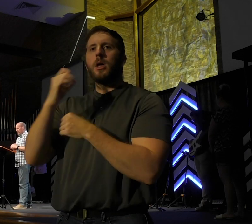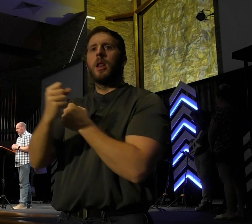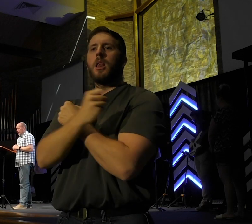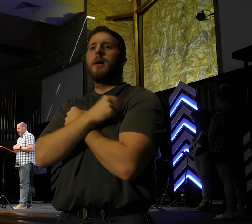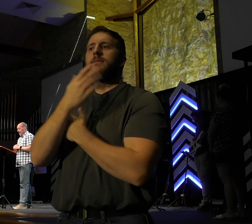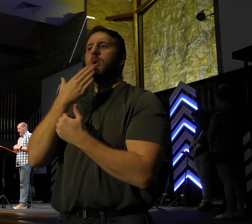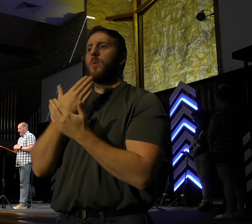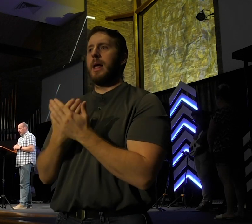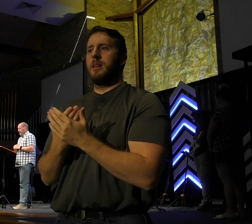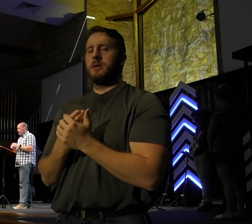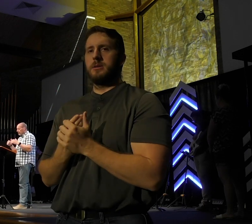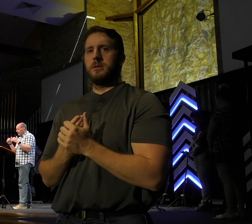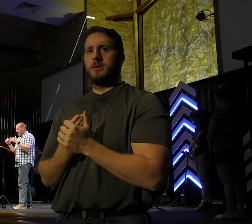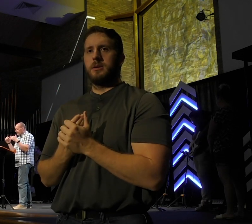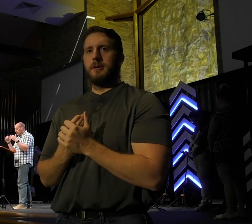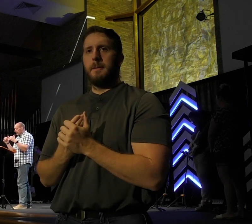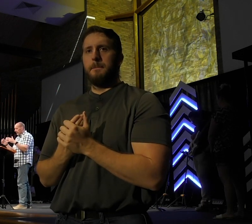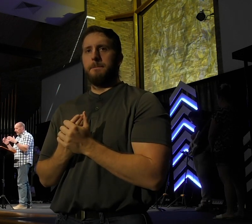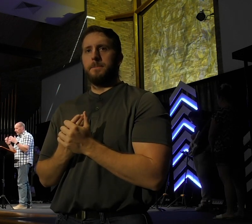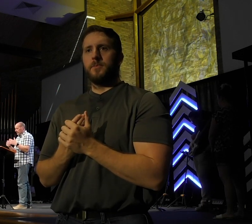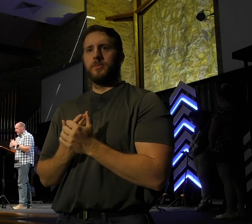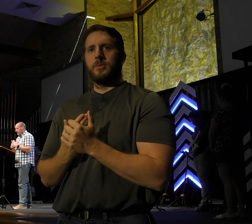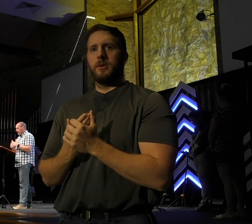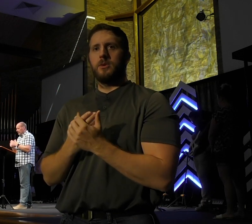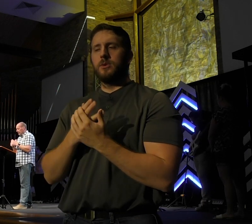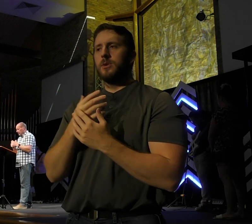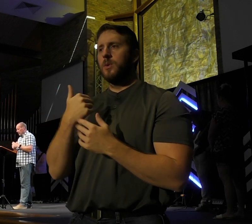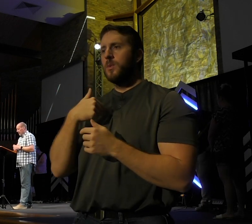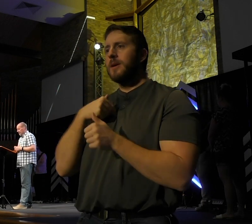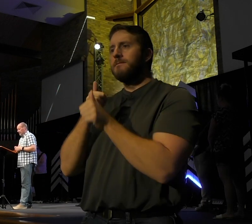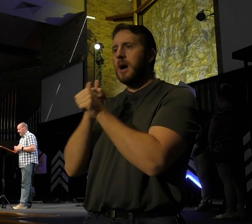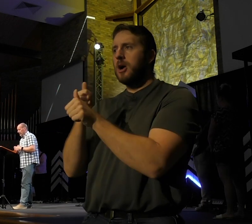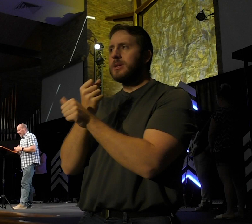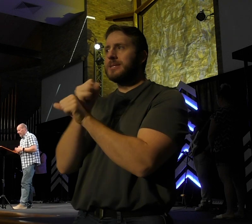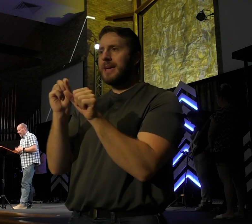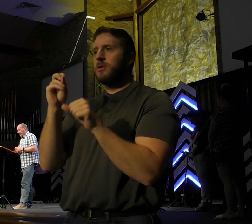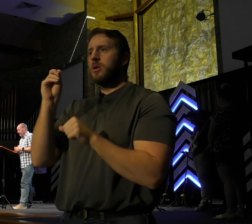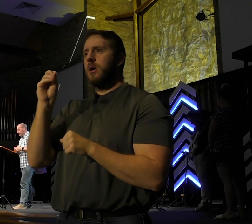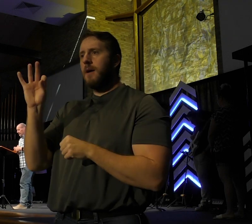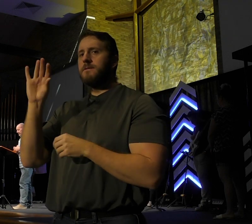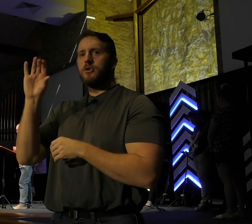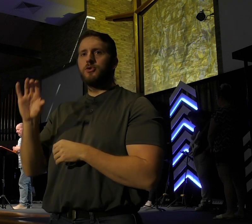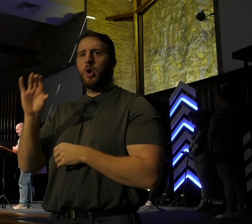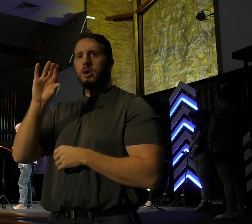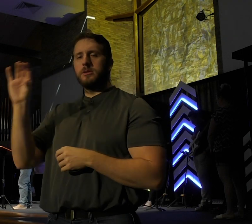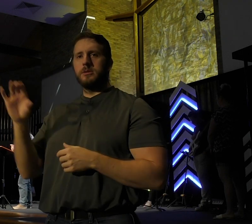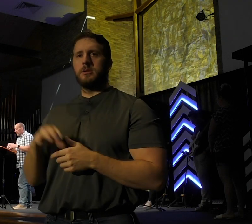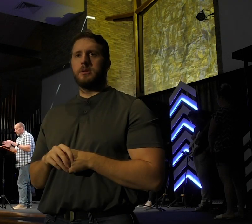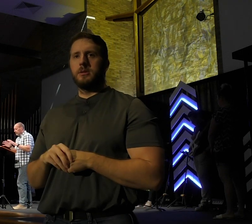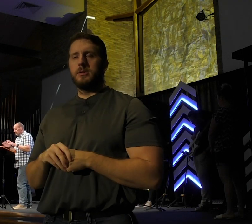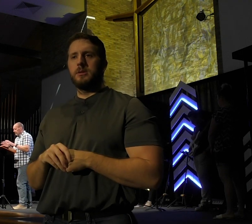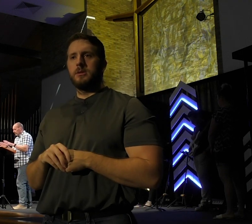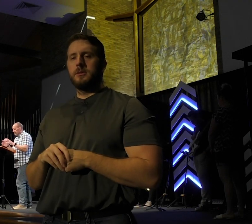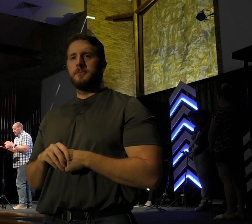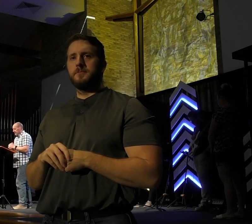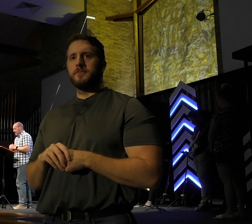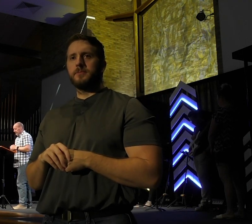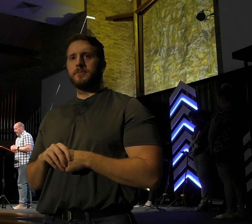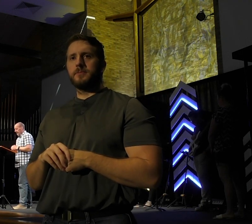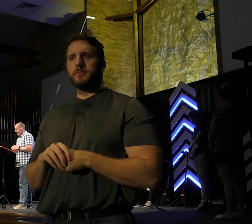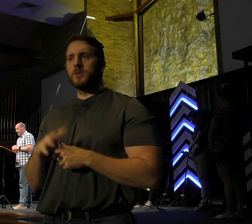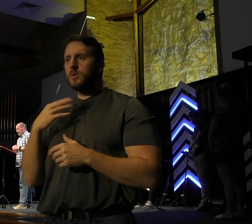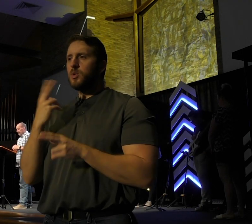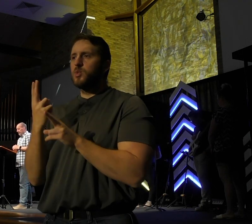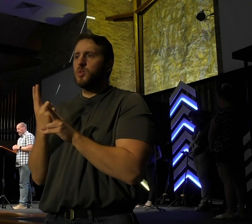well, that you would remind us we follow a Savior of the cross. And Lord God, would you use